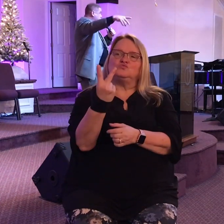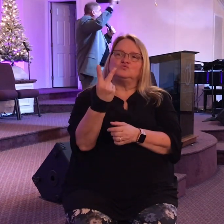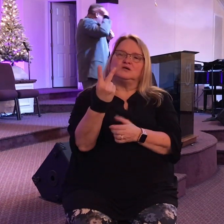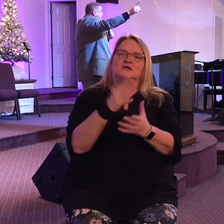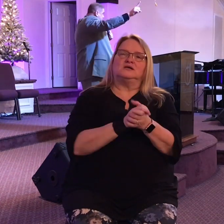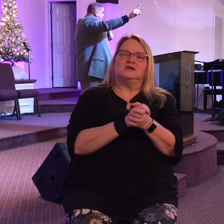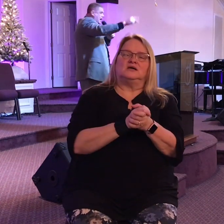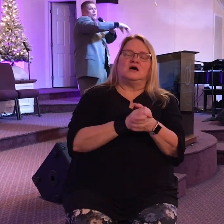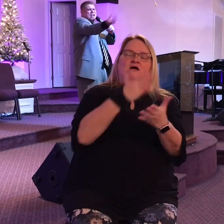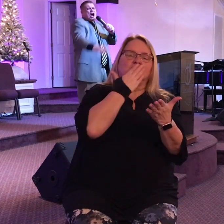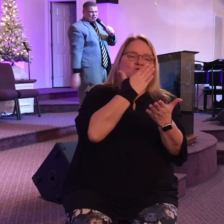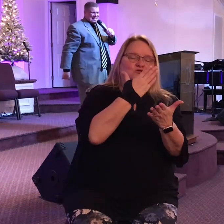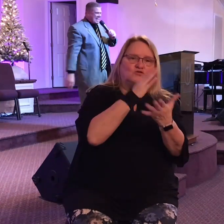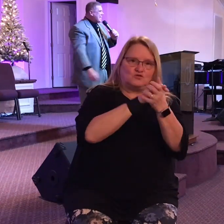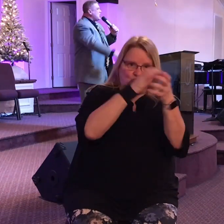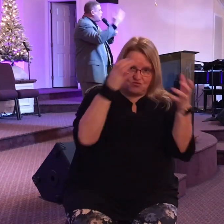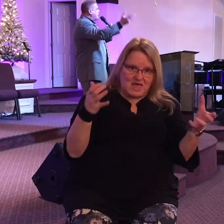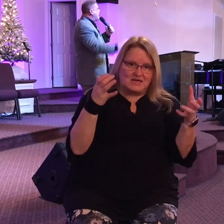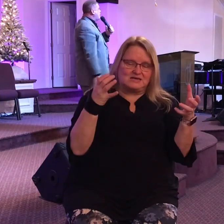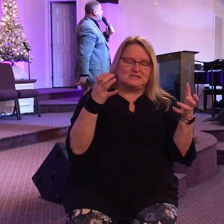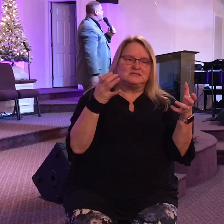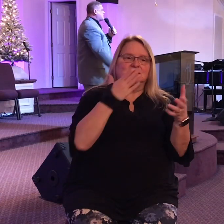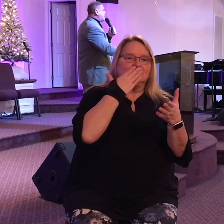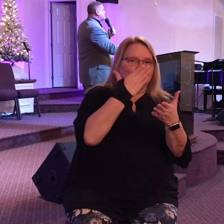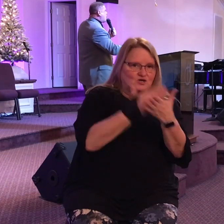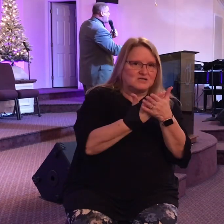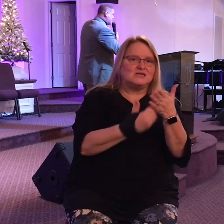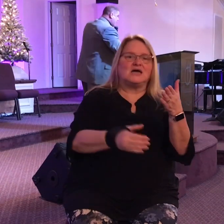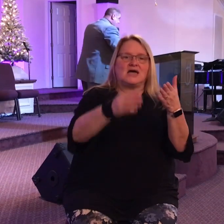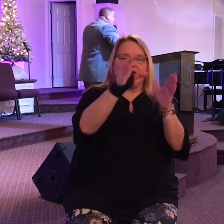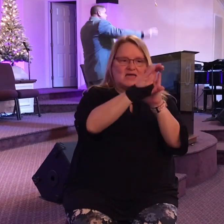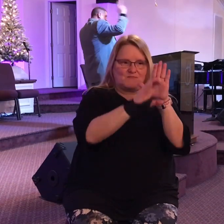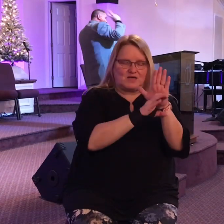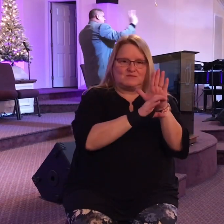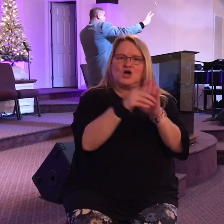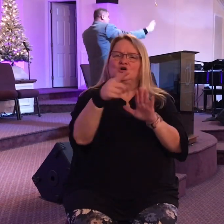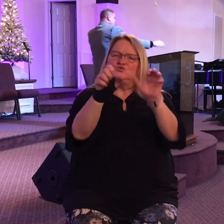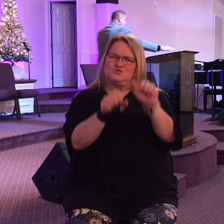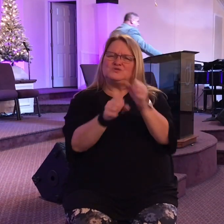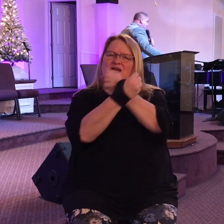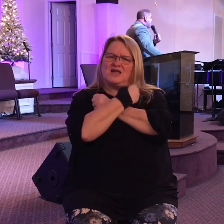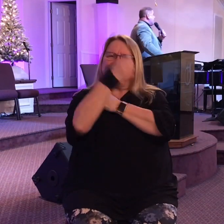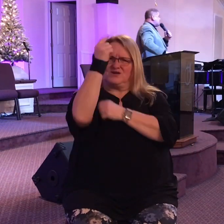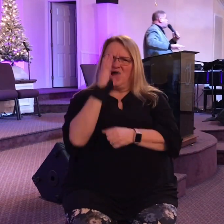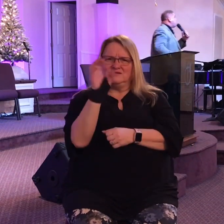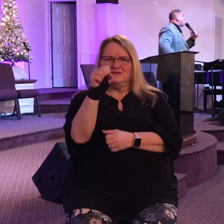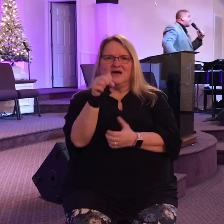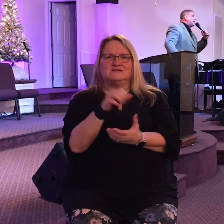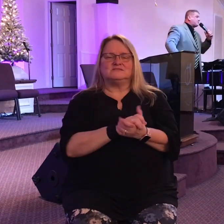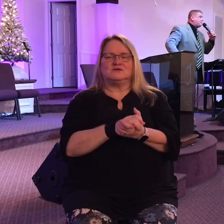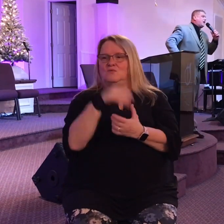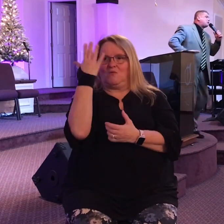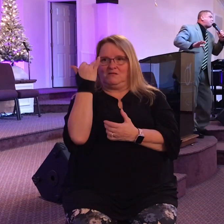both of them. Love God. We all get that. You can love God because God's always lovely. But the second one is the tough one. He says, you're